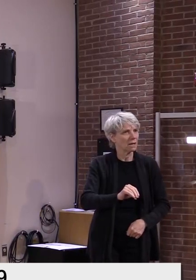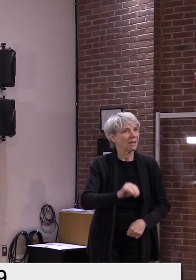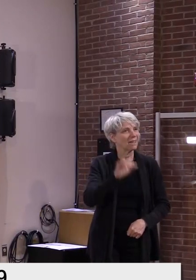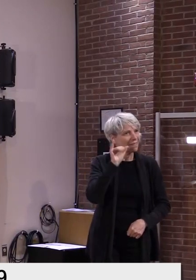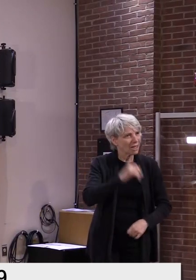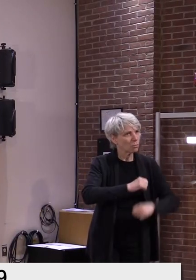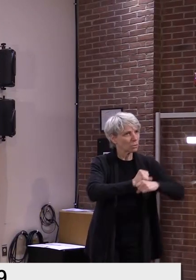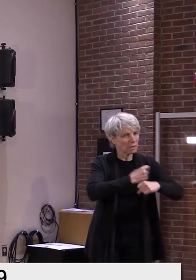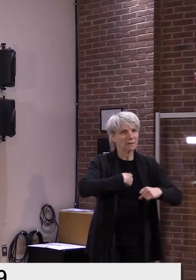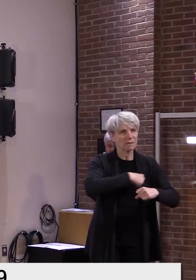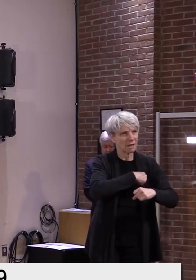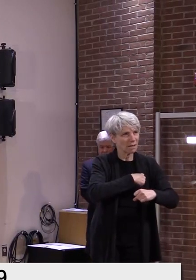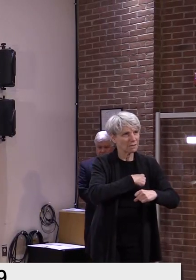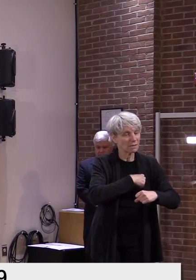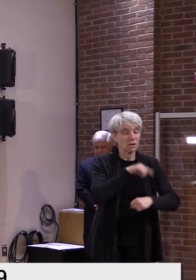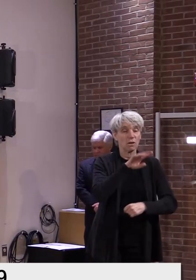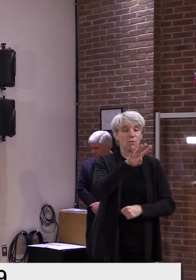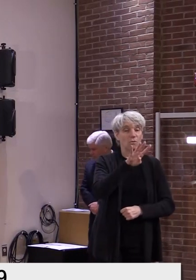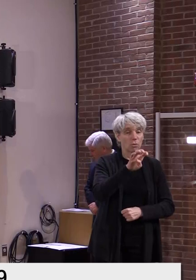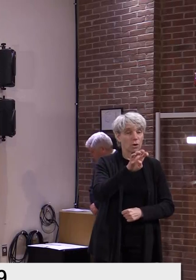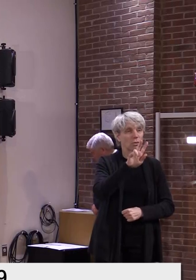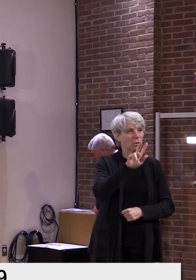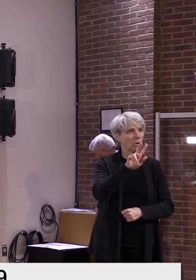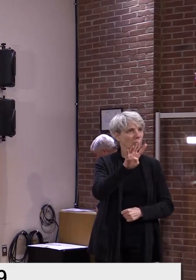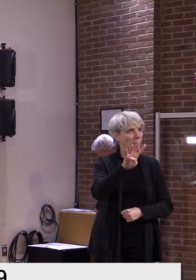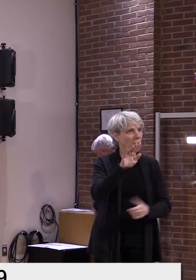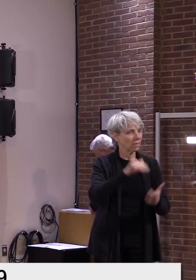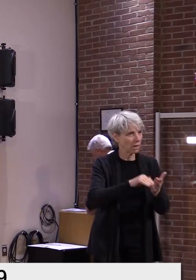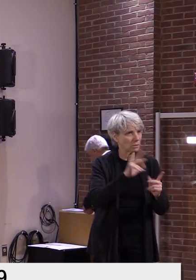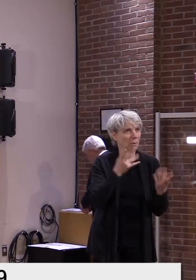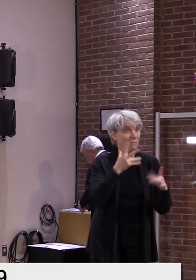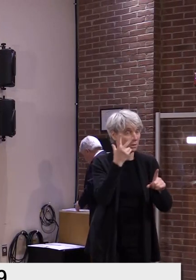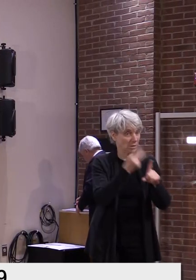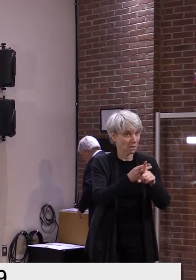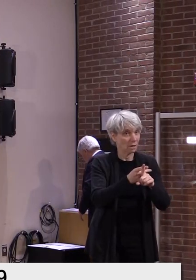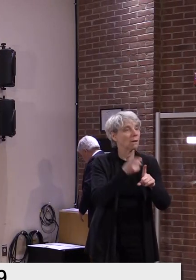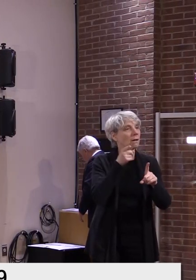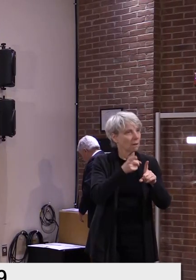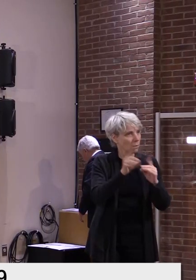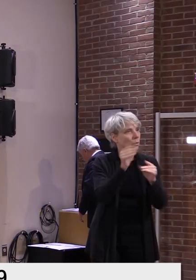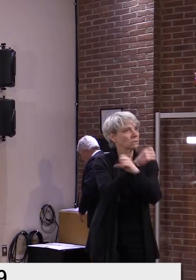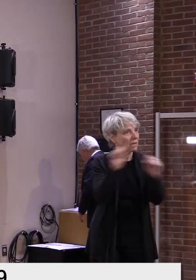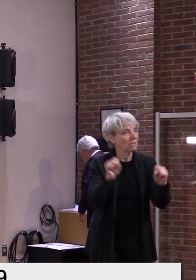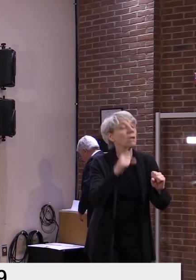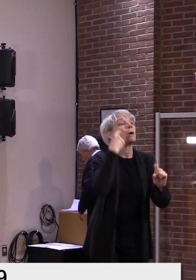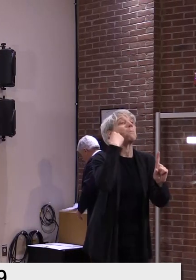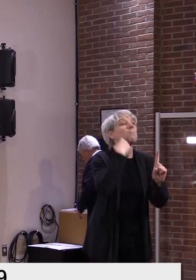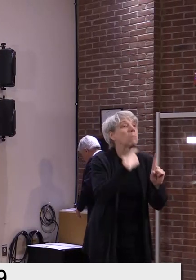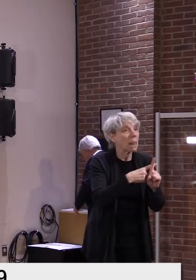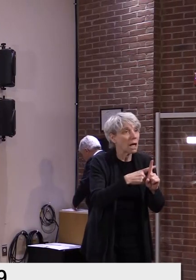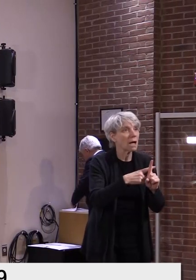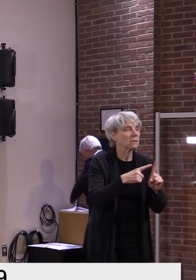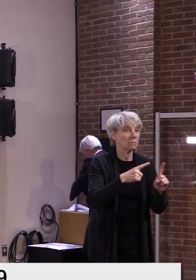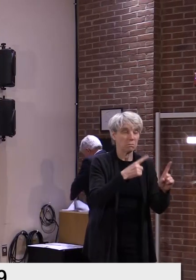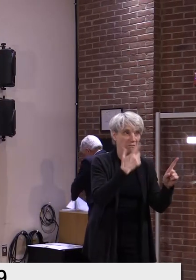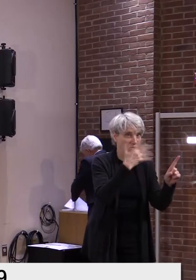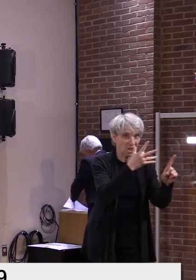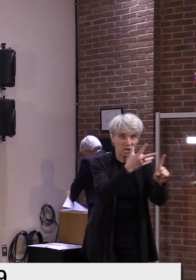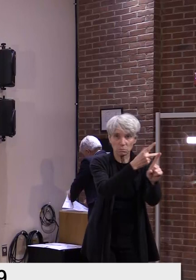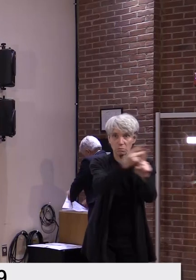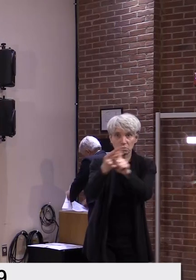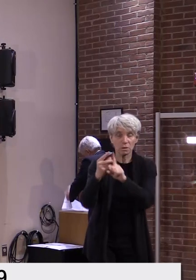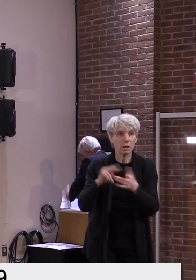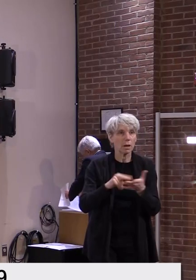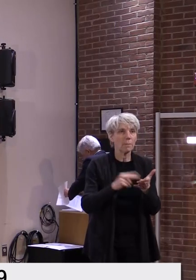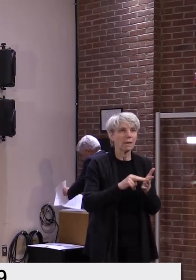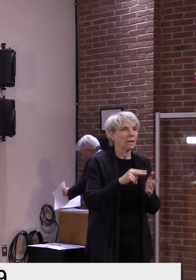nearly 430,000 people who receive their vaccine, and it makes it less likely for the virus to spread.